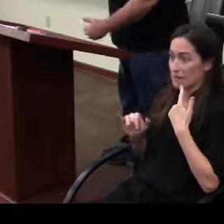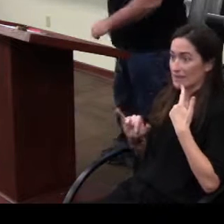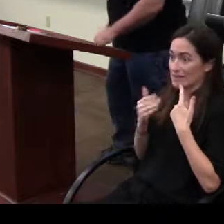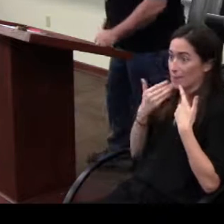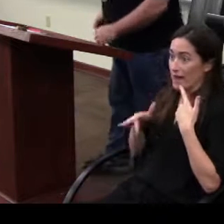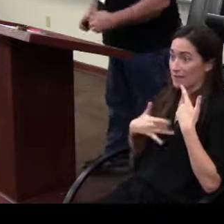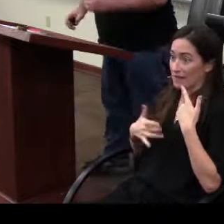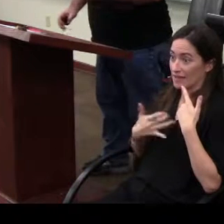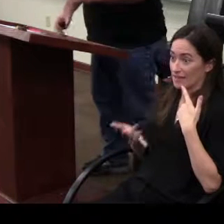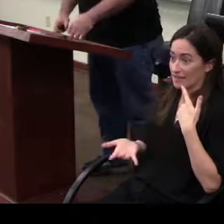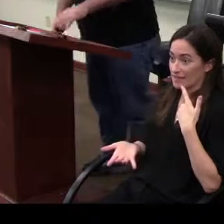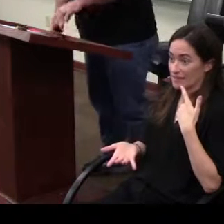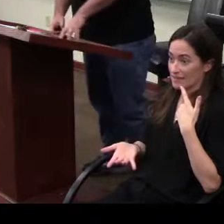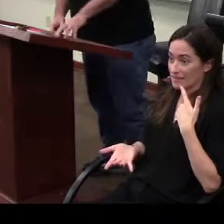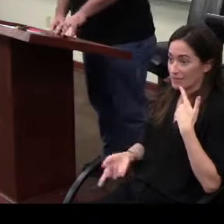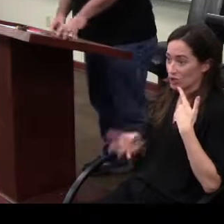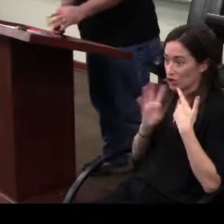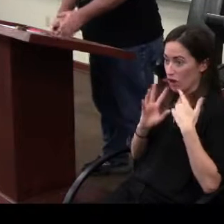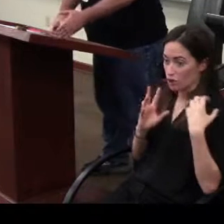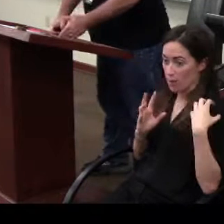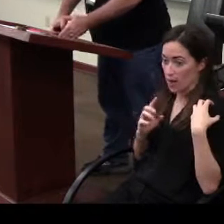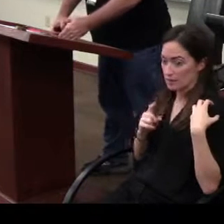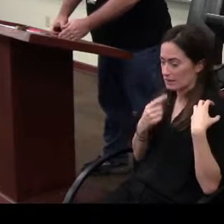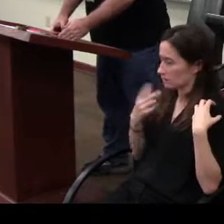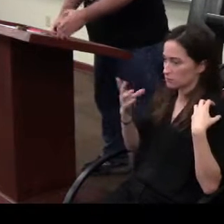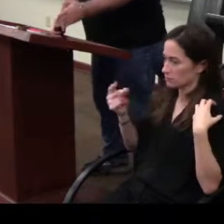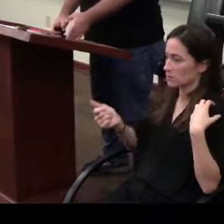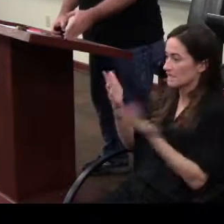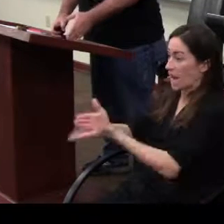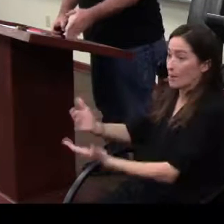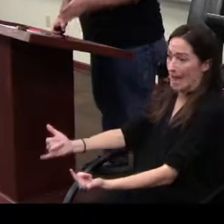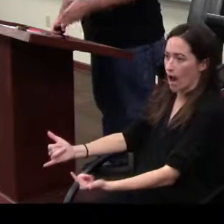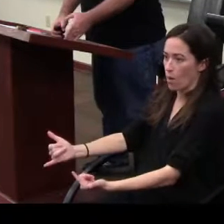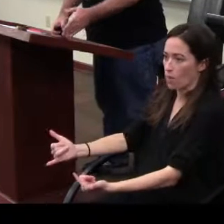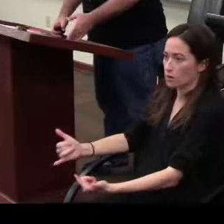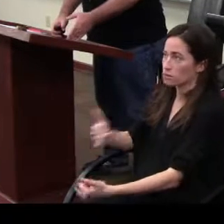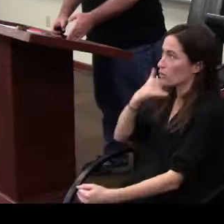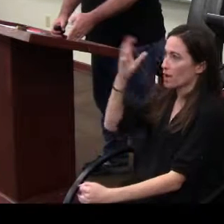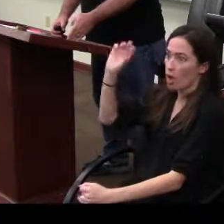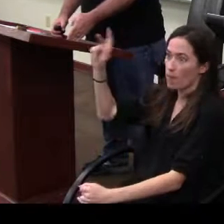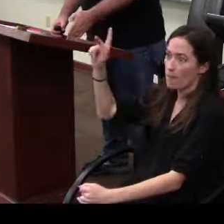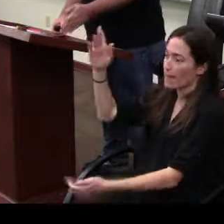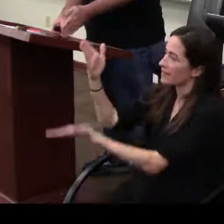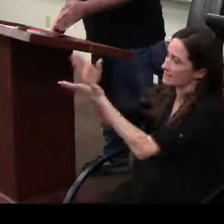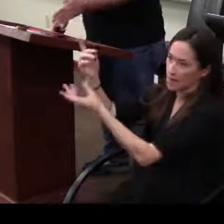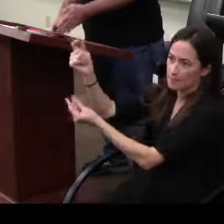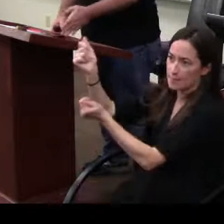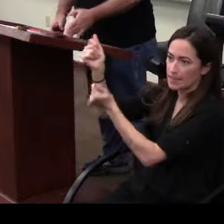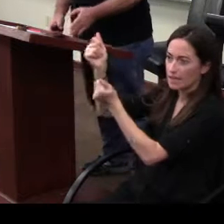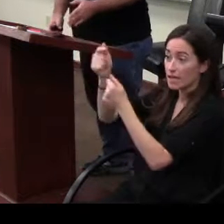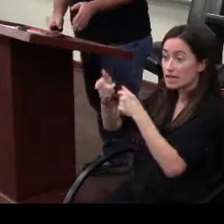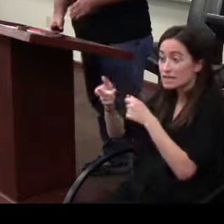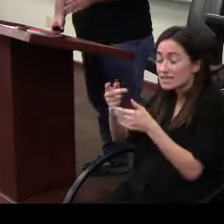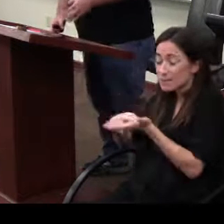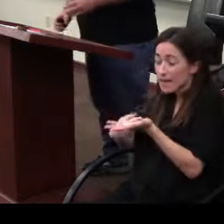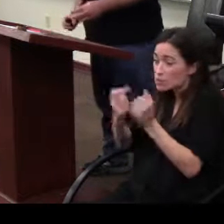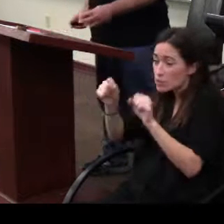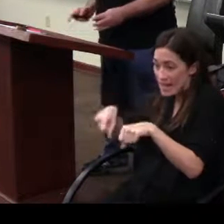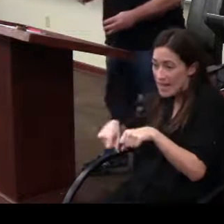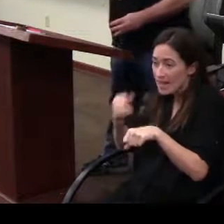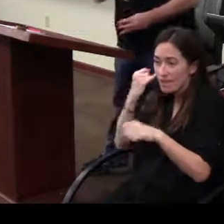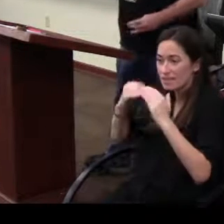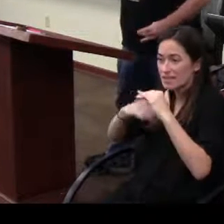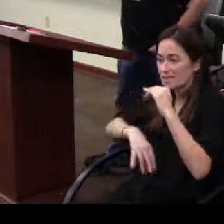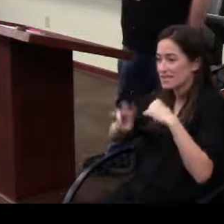bad feeling. They were able to stop it immediately, like get on the phone with the bank and stop it immediately. And you can do that sometimes within